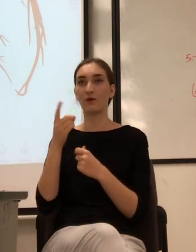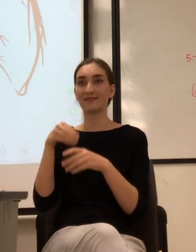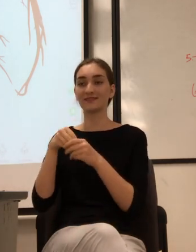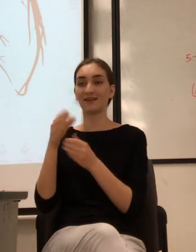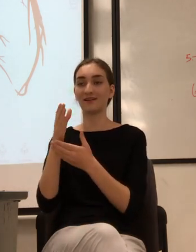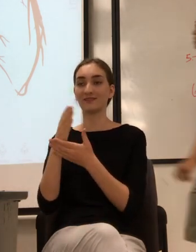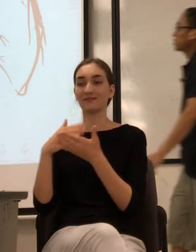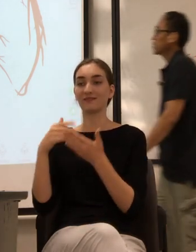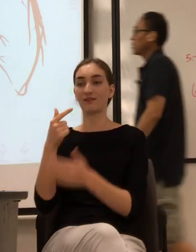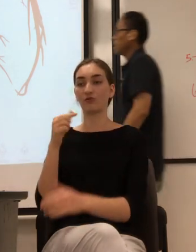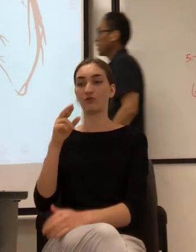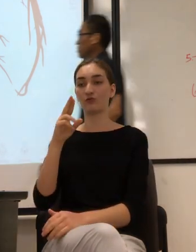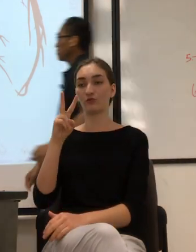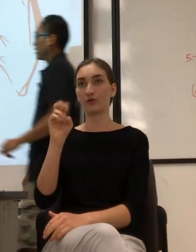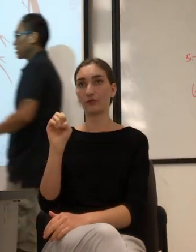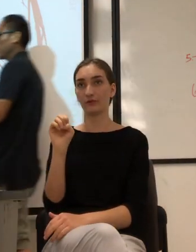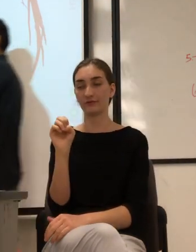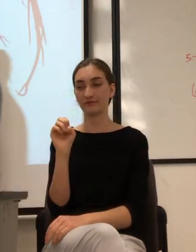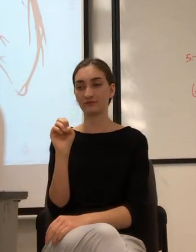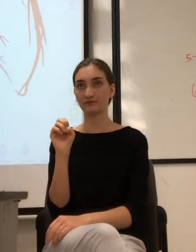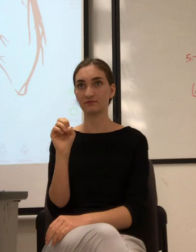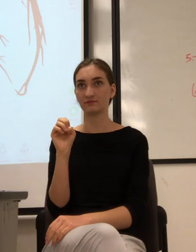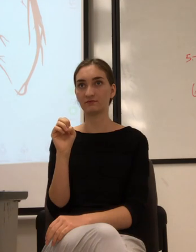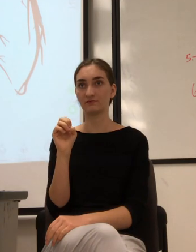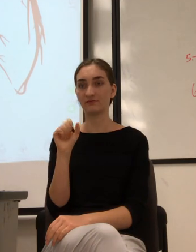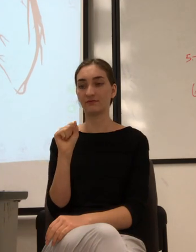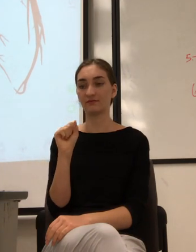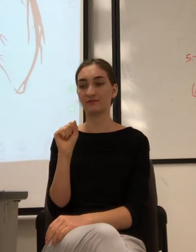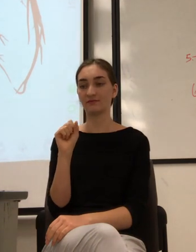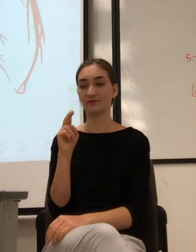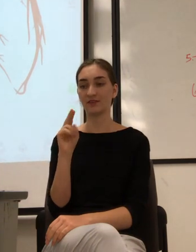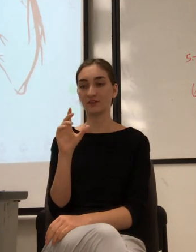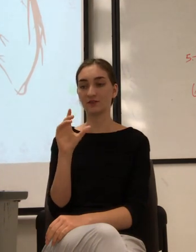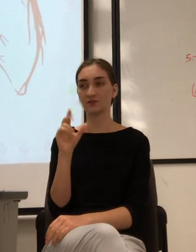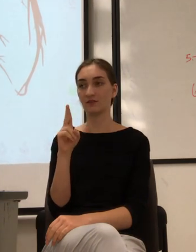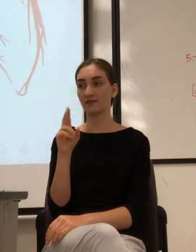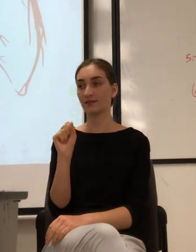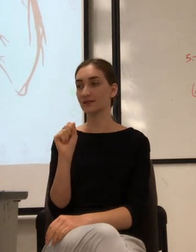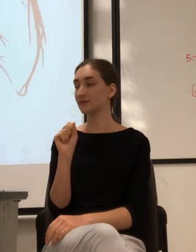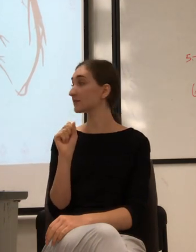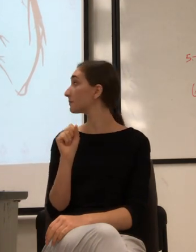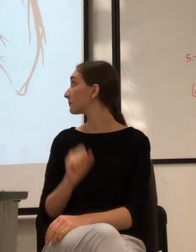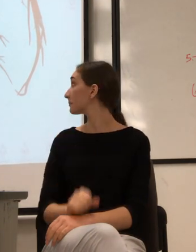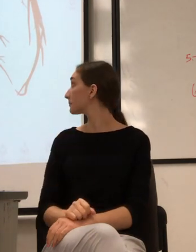Groove or sulcus. Let's see if I can get it here. I